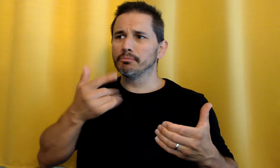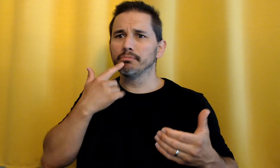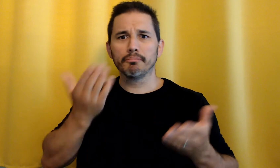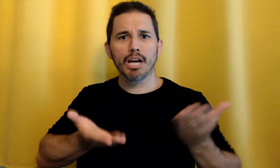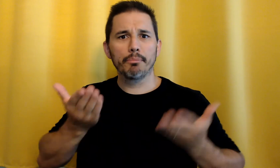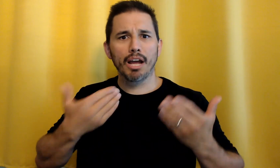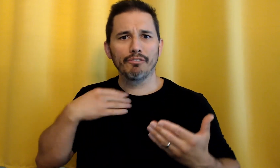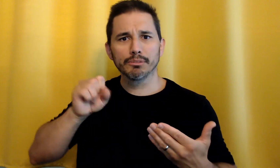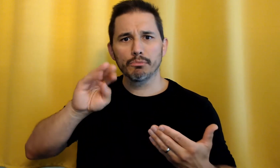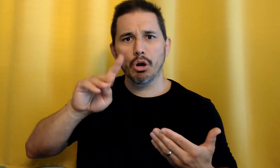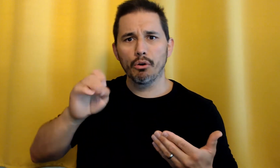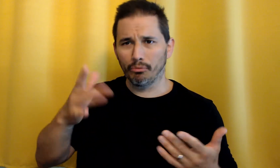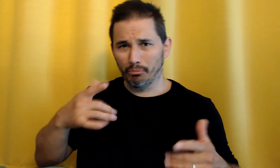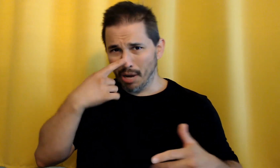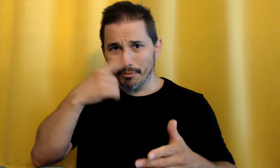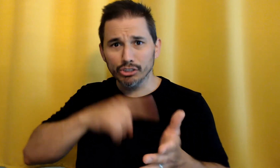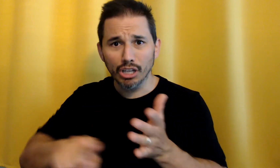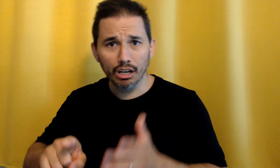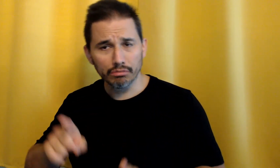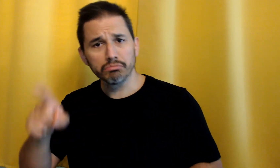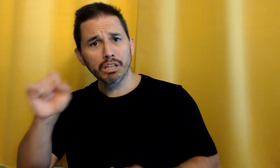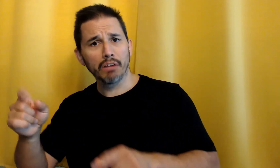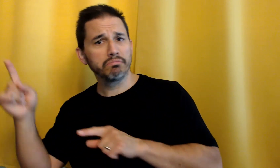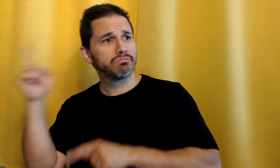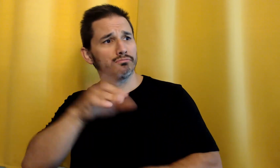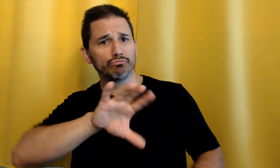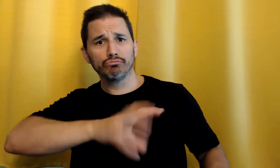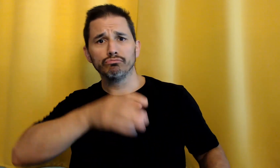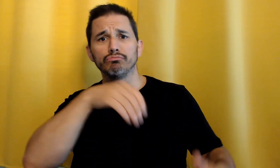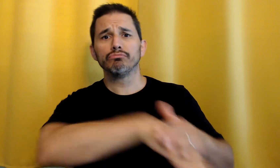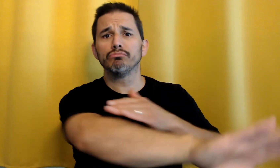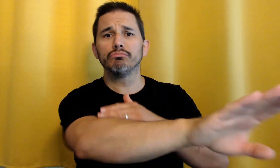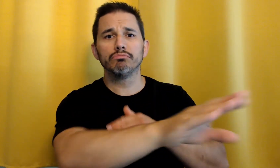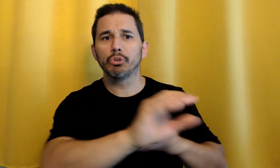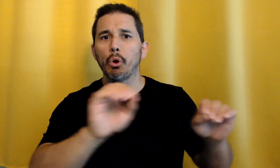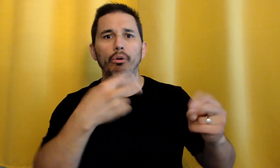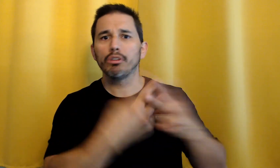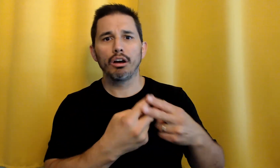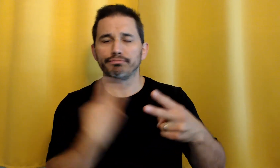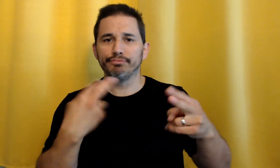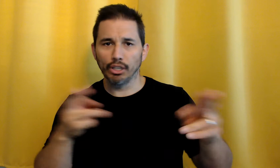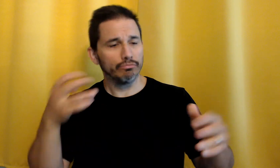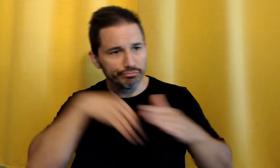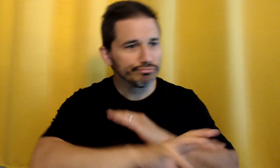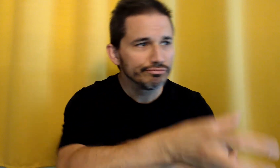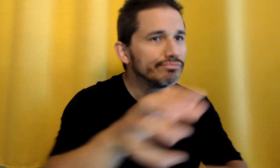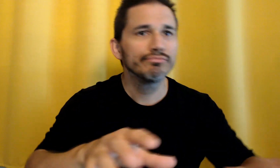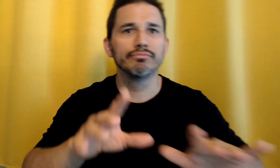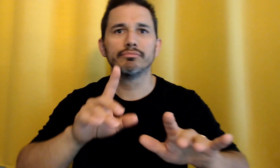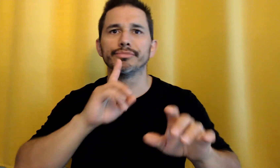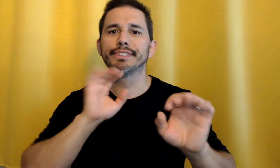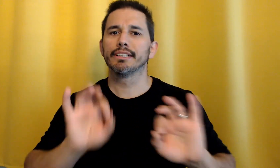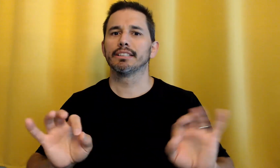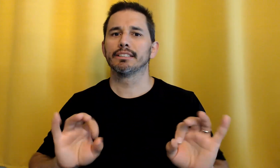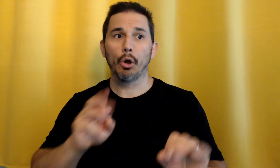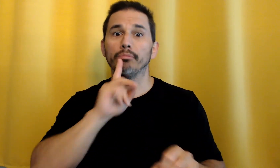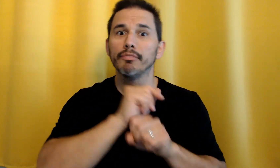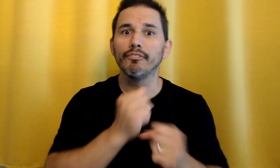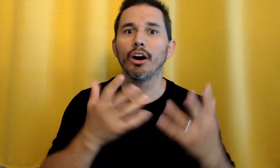could just ask your neighbor to check on your home for you. All they would have to do is turn the knob and go in. And it